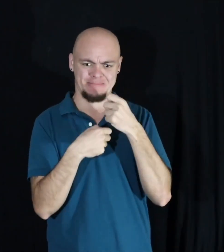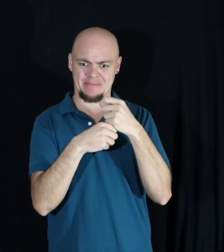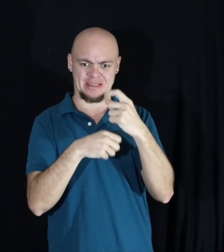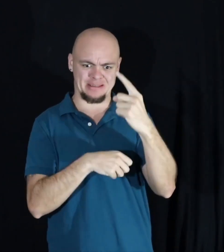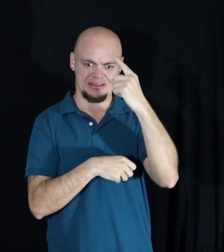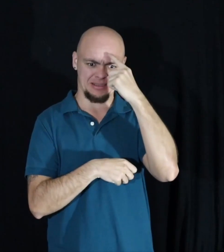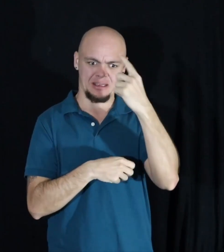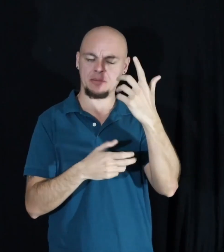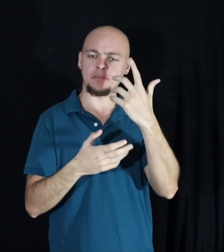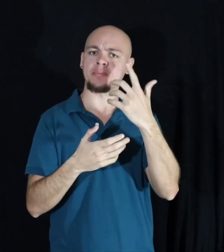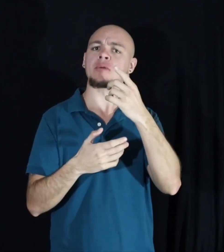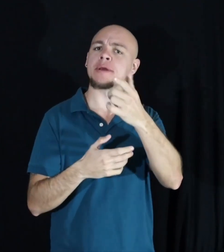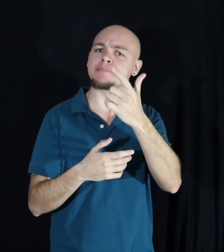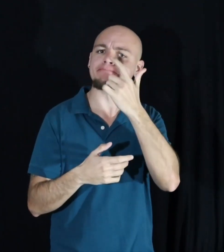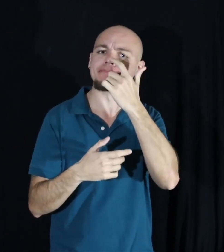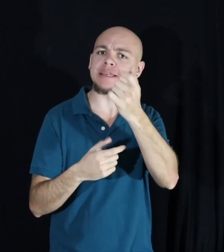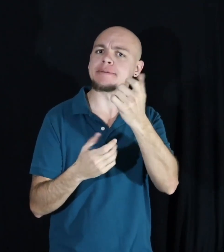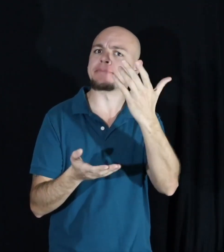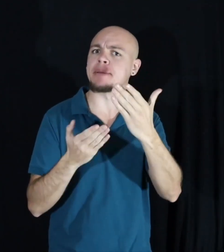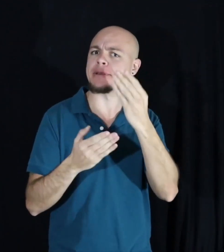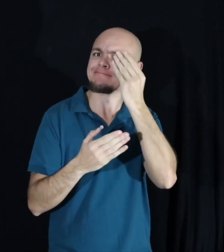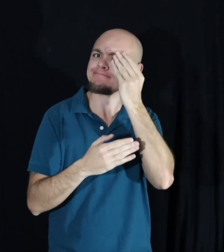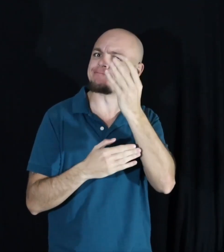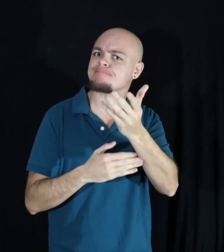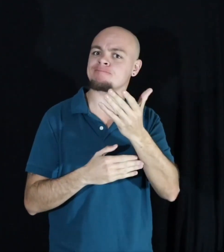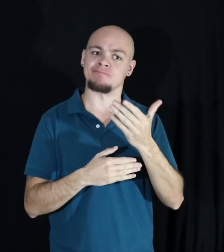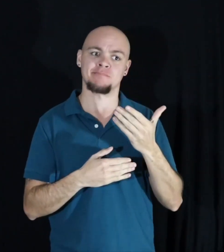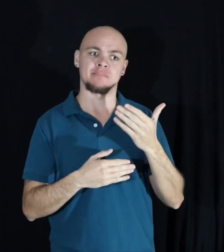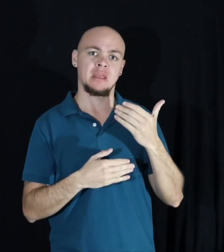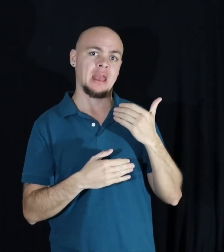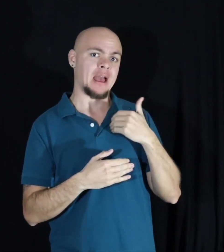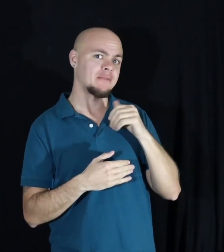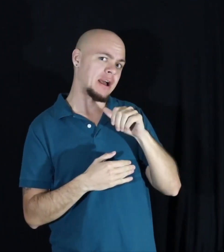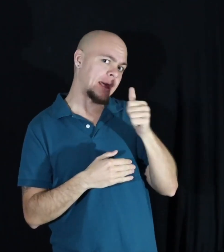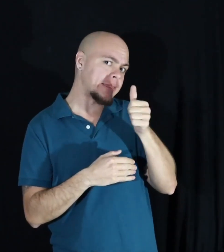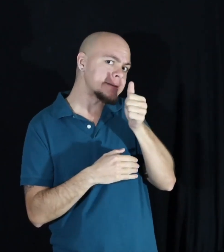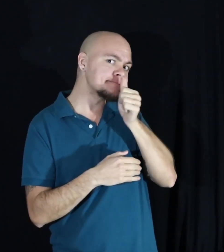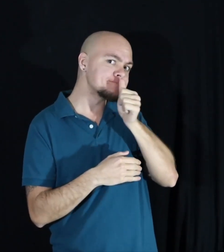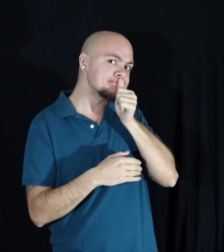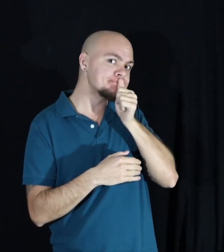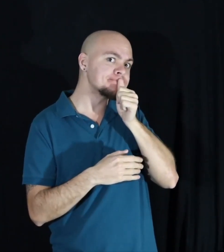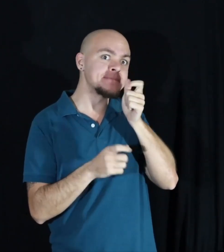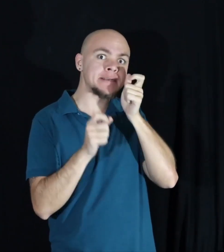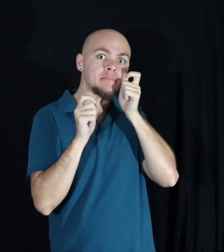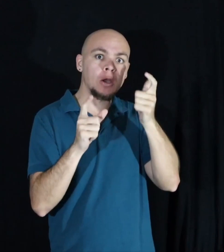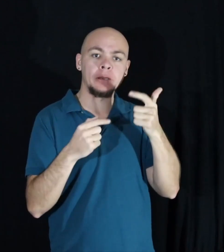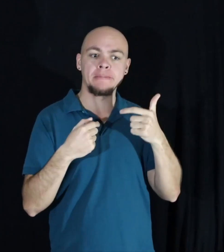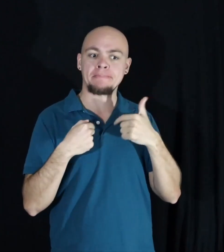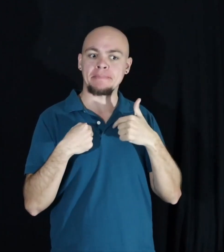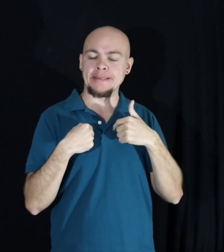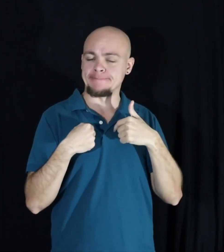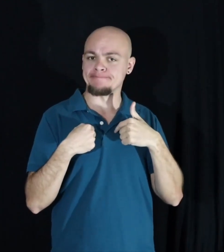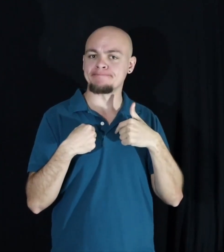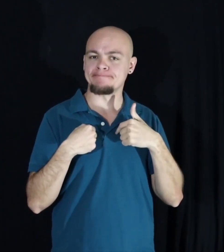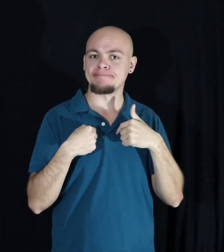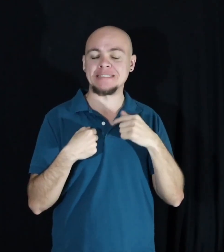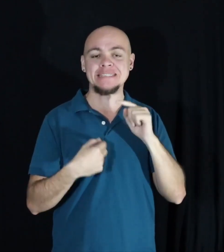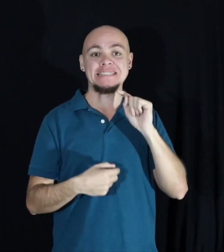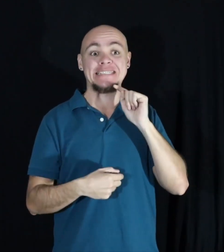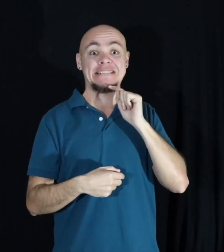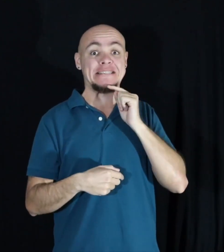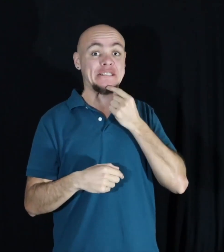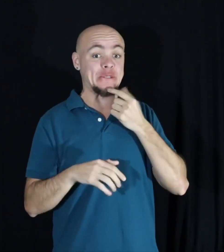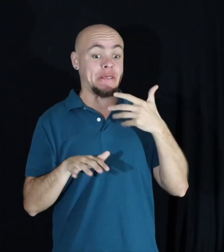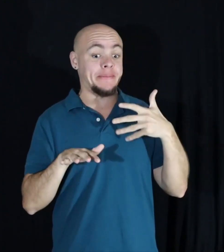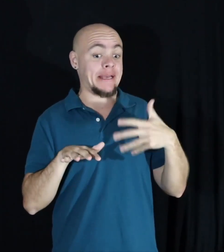very interesting for you to know that I also have another secret that is very surprising, and that is I suffer from extreme